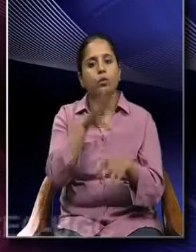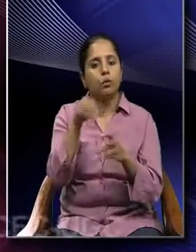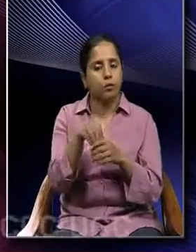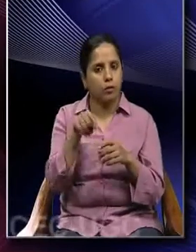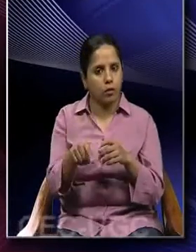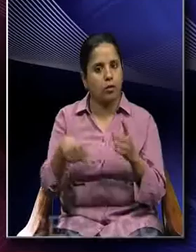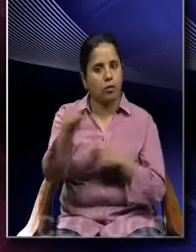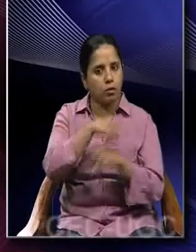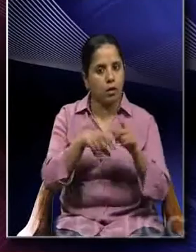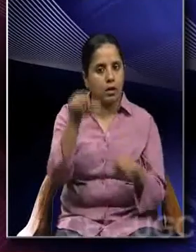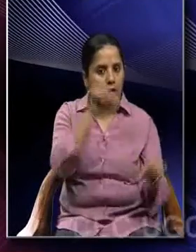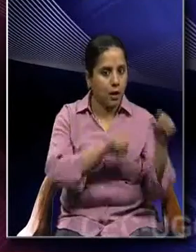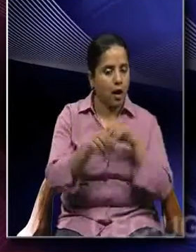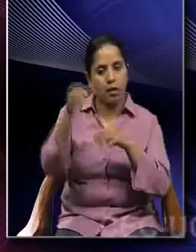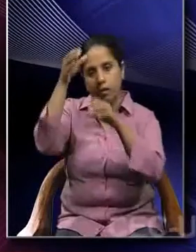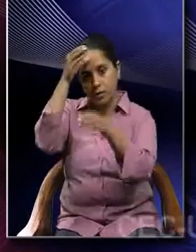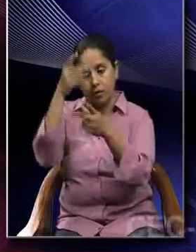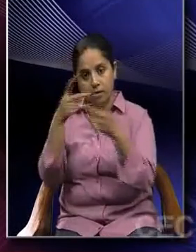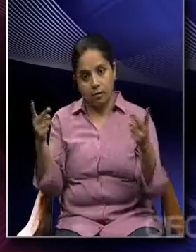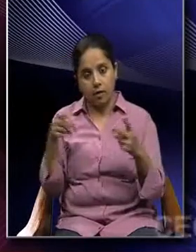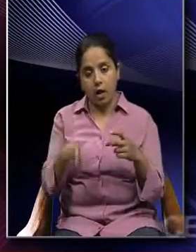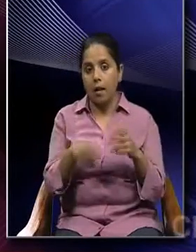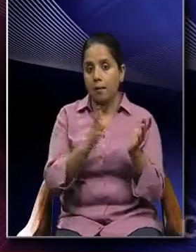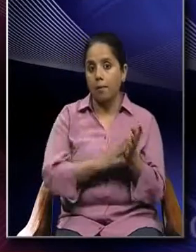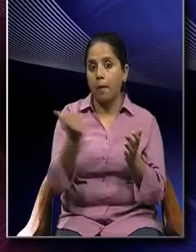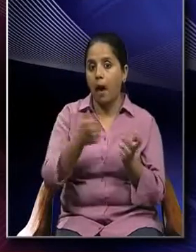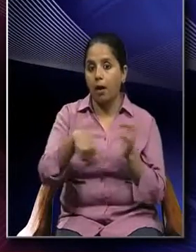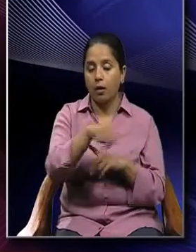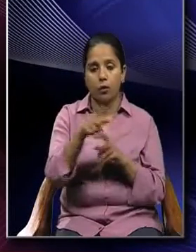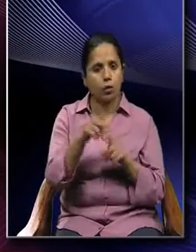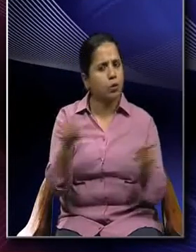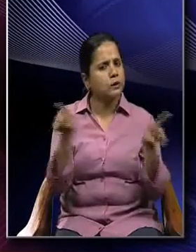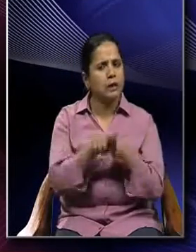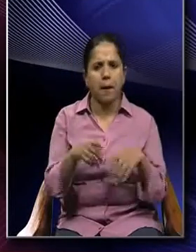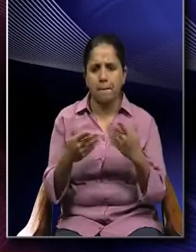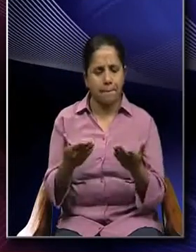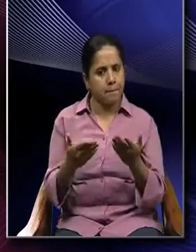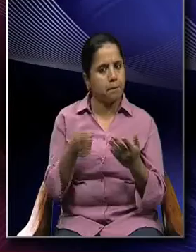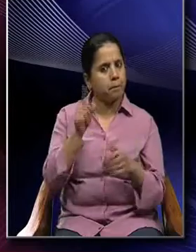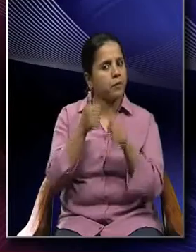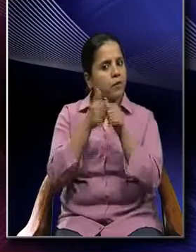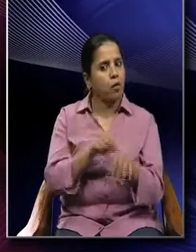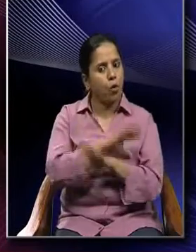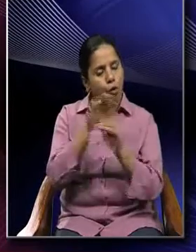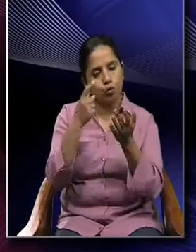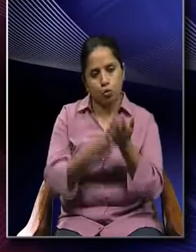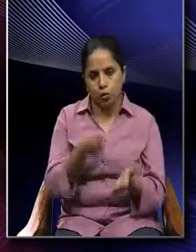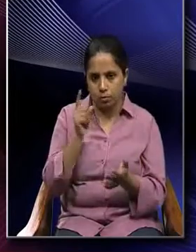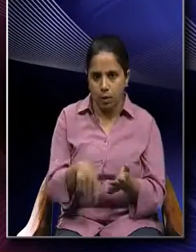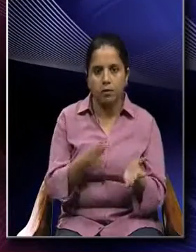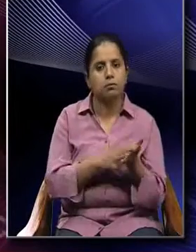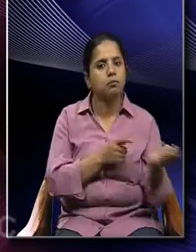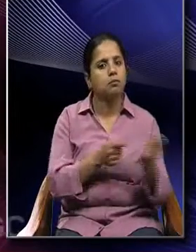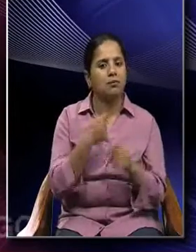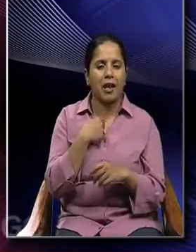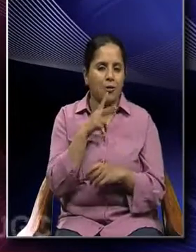of Vigyan and the Gyan. So these managers, they are doing the same thing. They have to follow all the principles of management. We don't